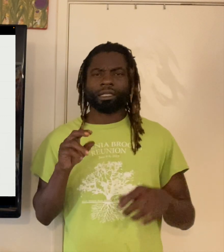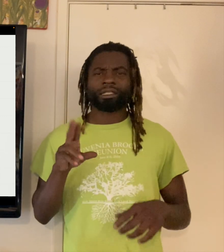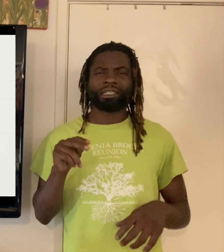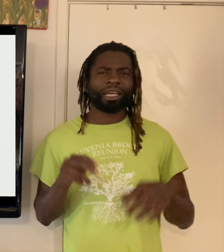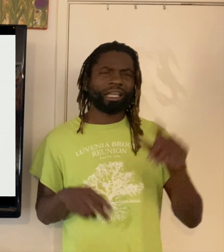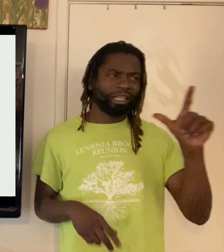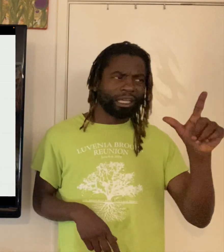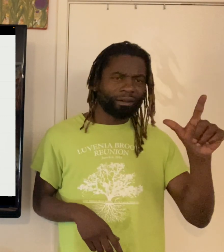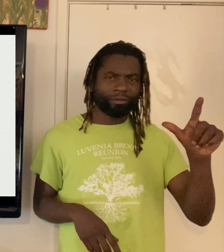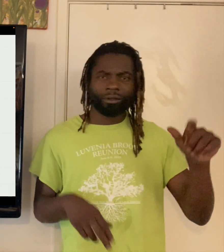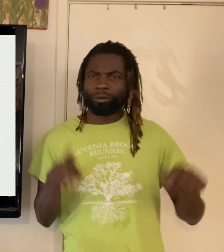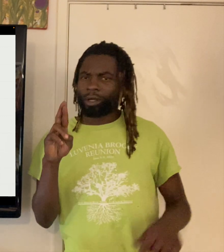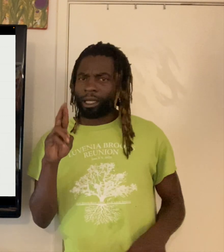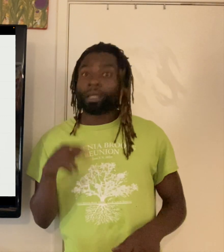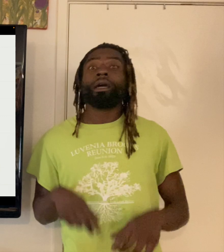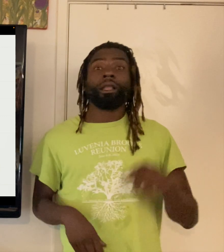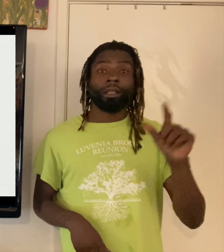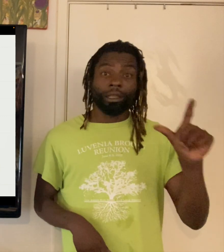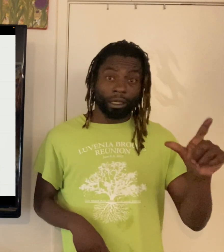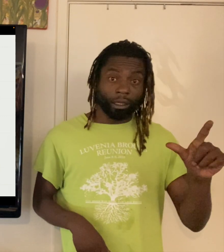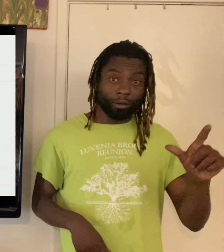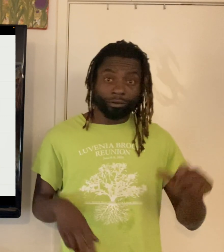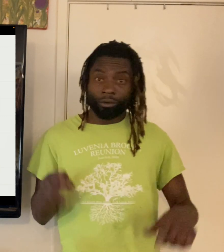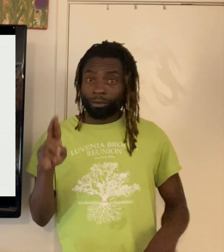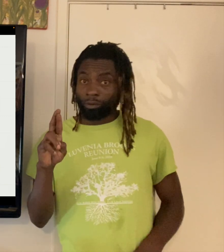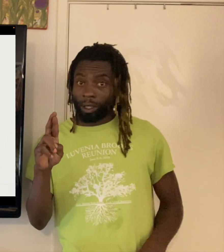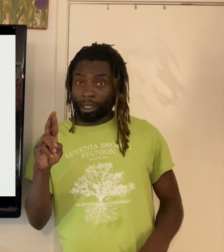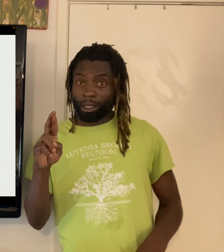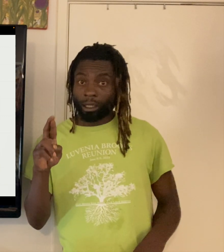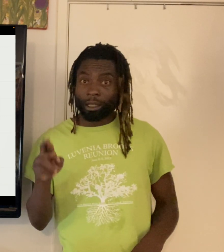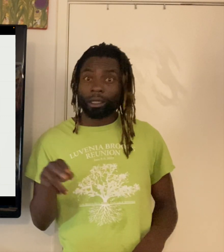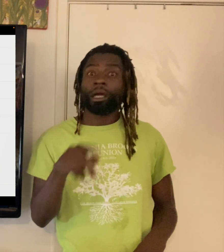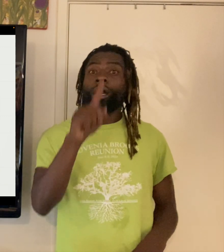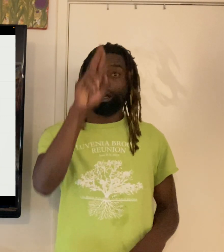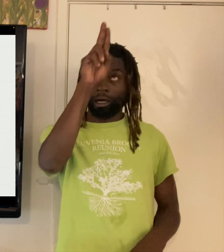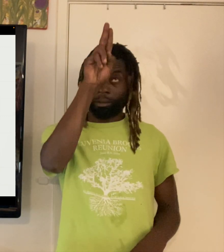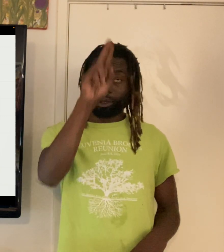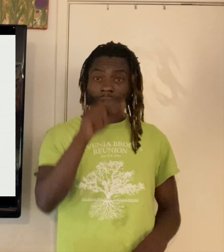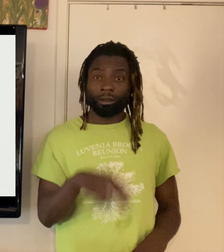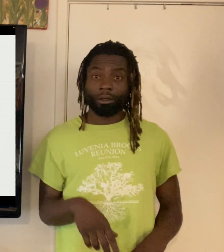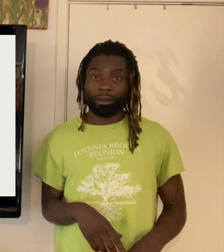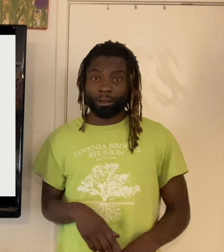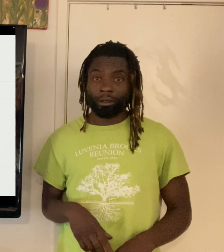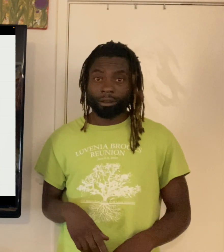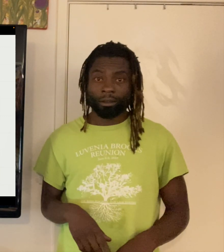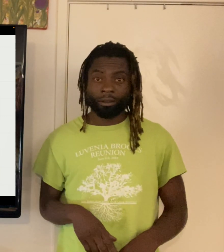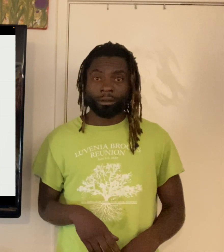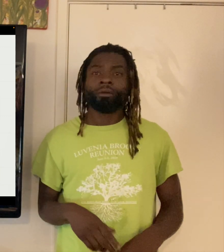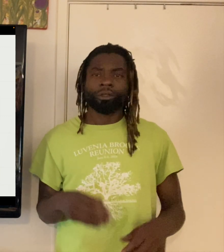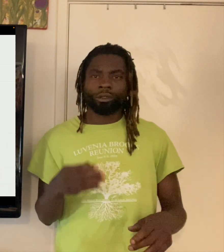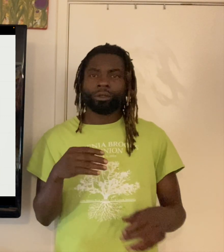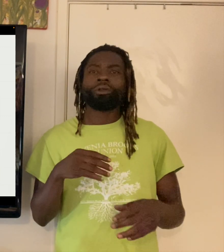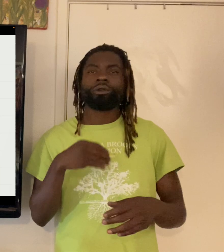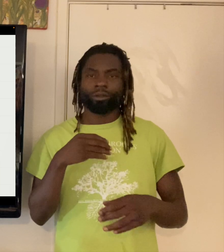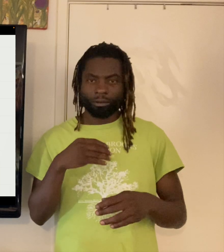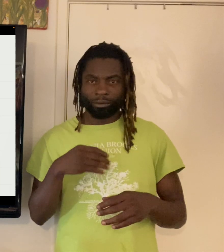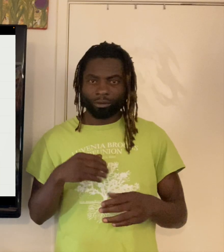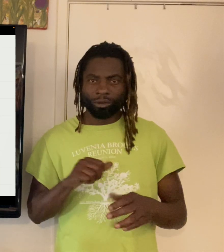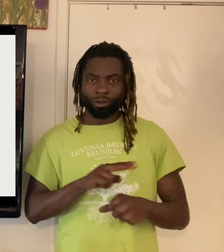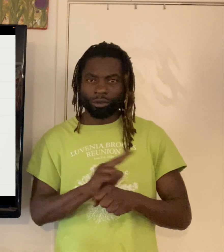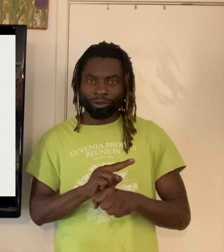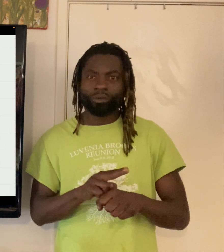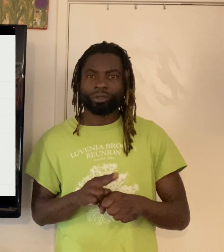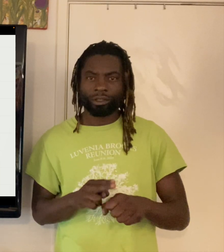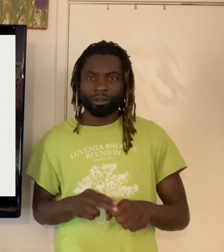to go left, right, up. Let's do this together with our hands and our voices. Ready?